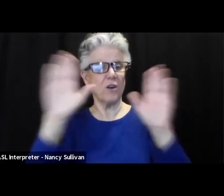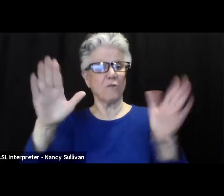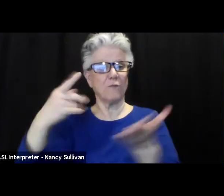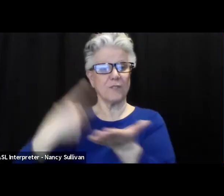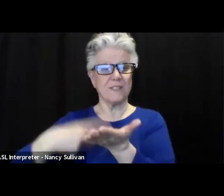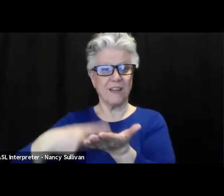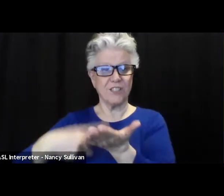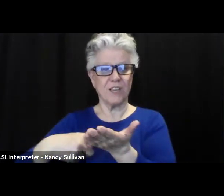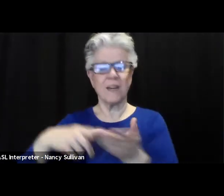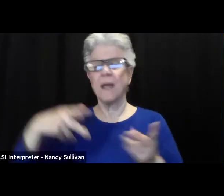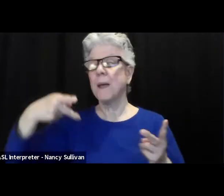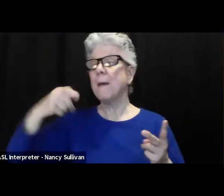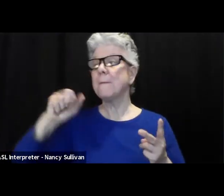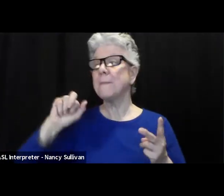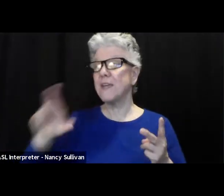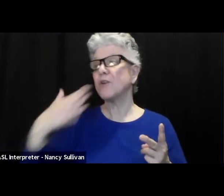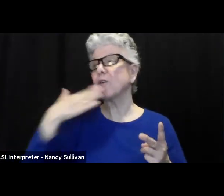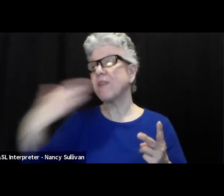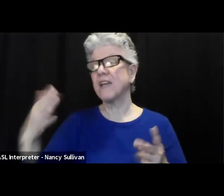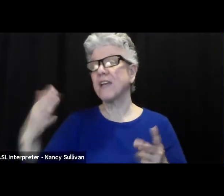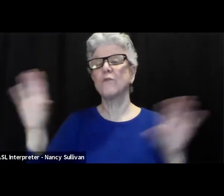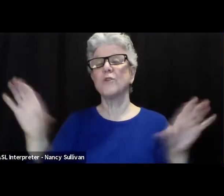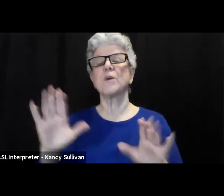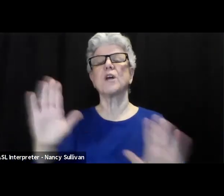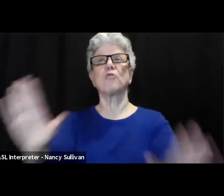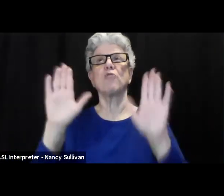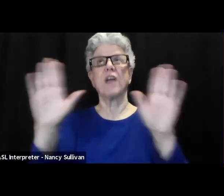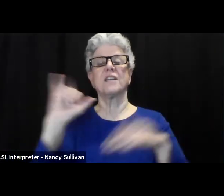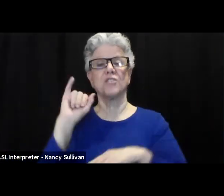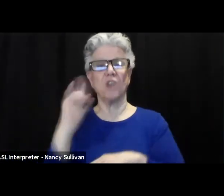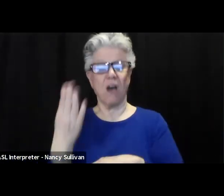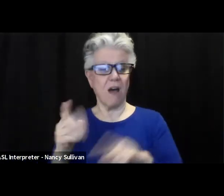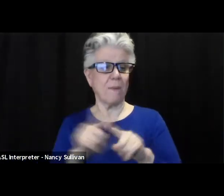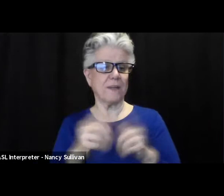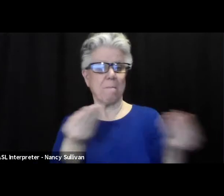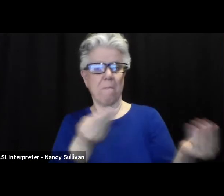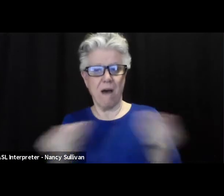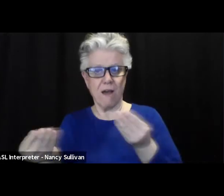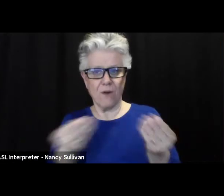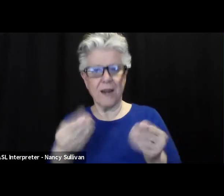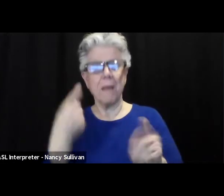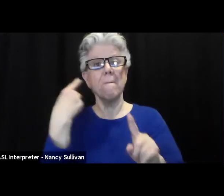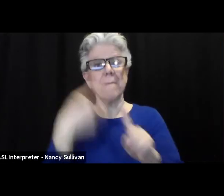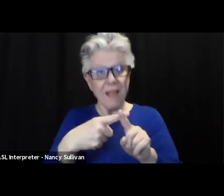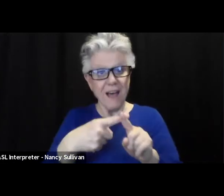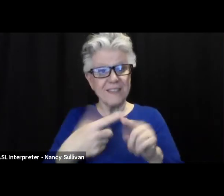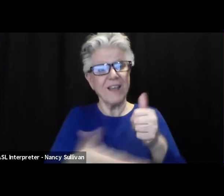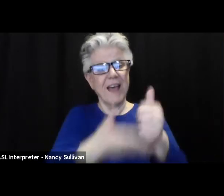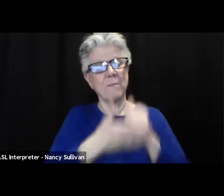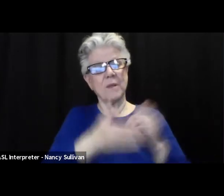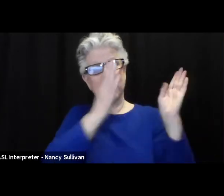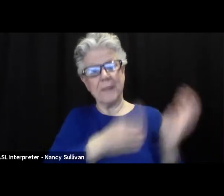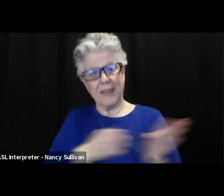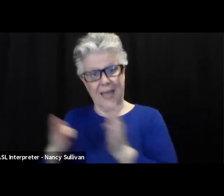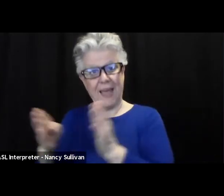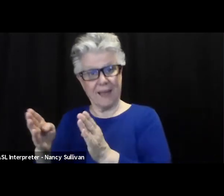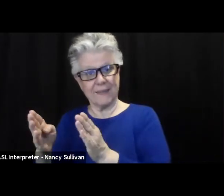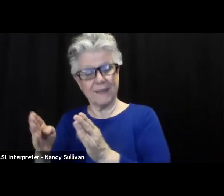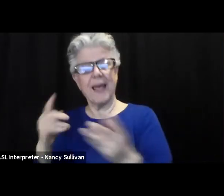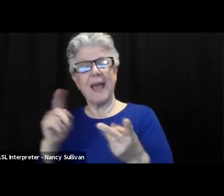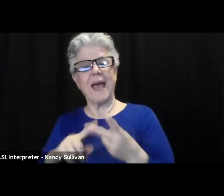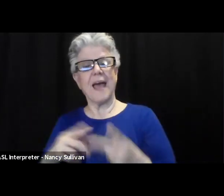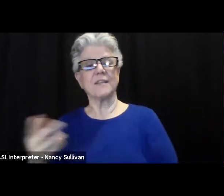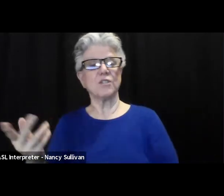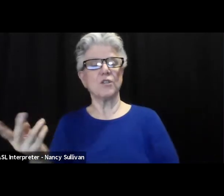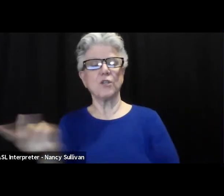Peter, for not only doing a great job, as always, moderating, but also helping to plan this whole series. And to our two